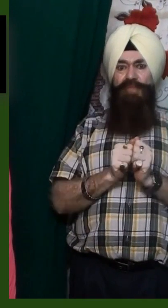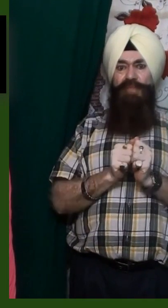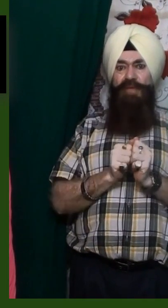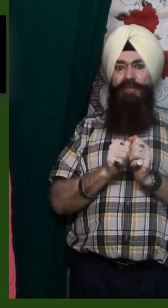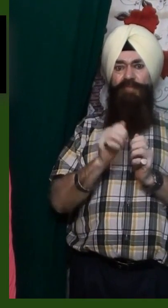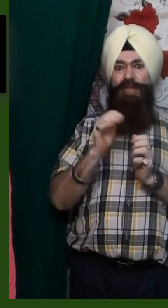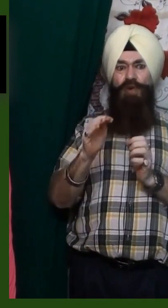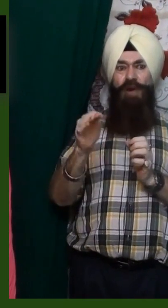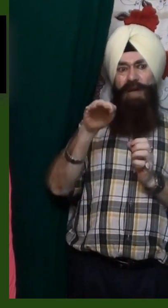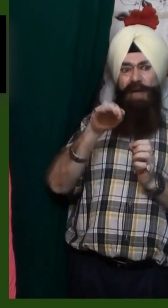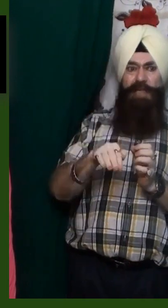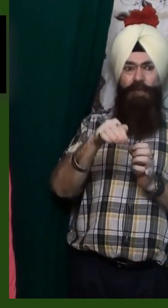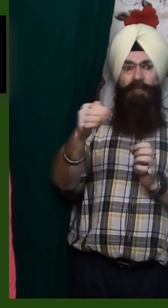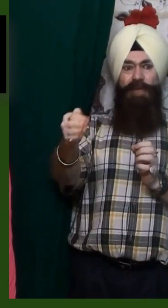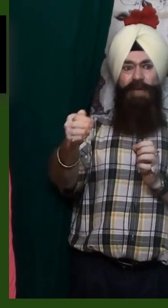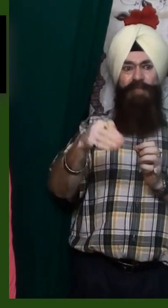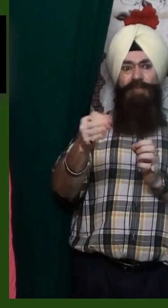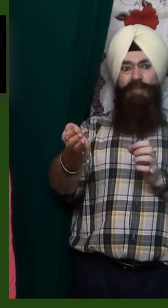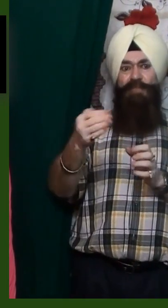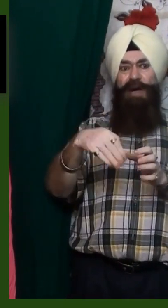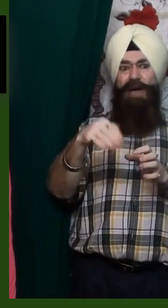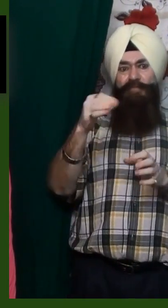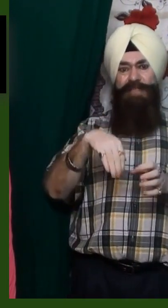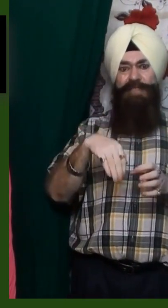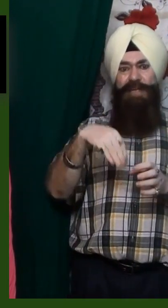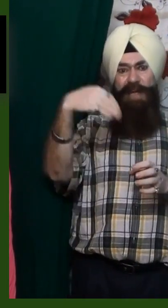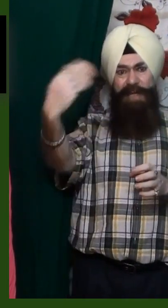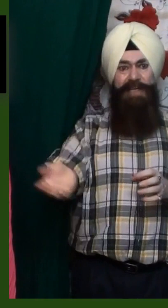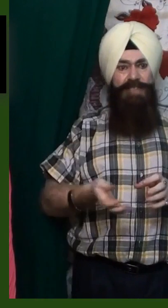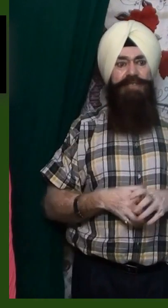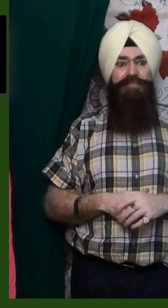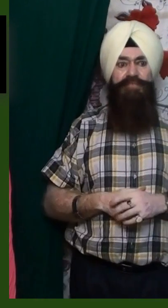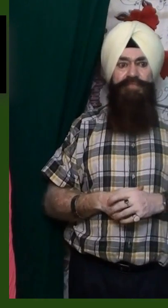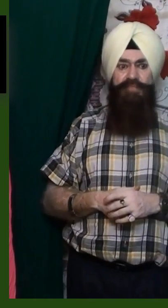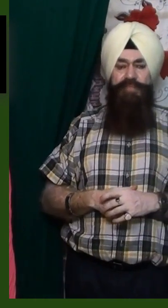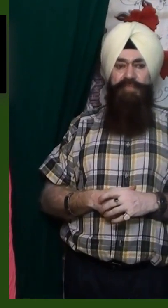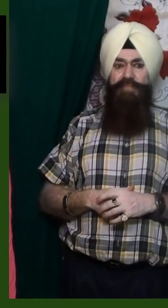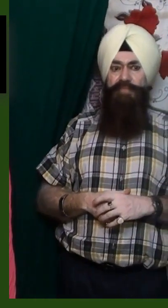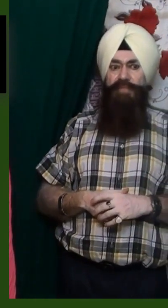frame which all other reference frames are measured against.